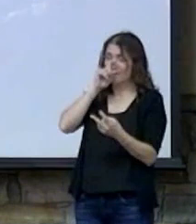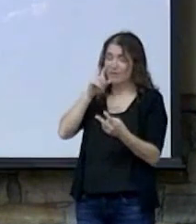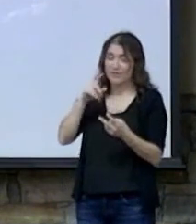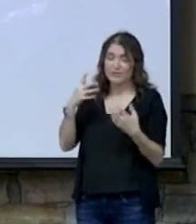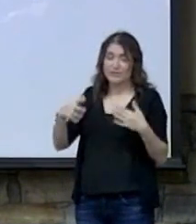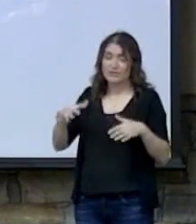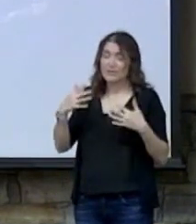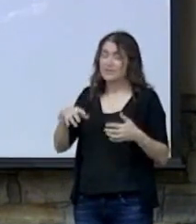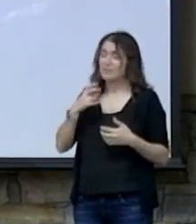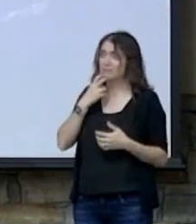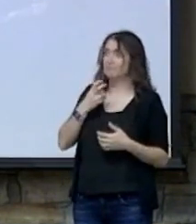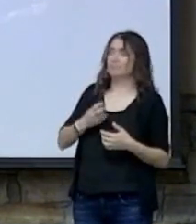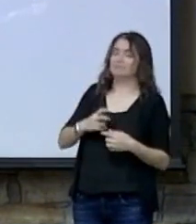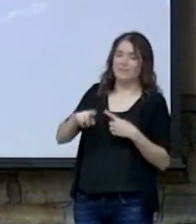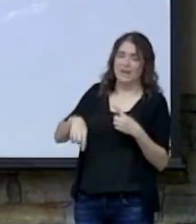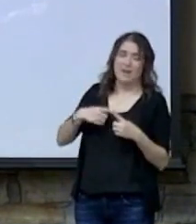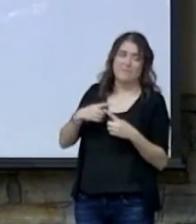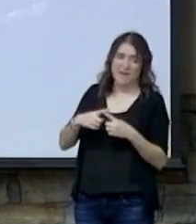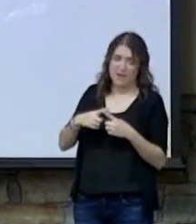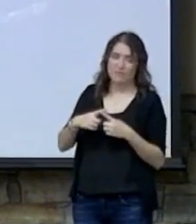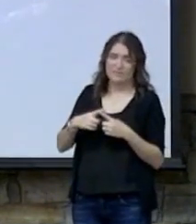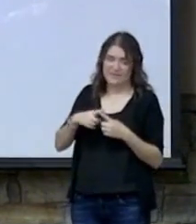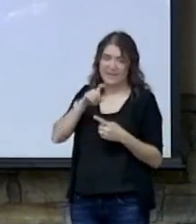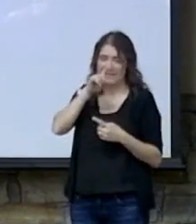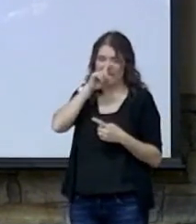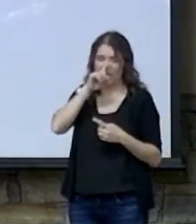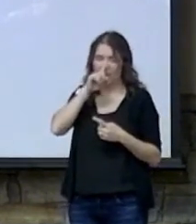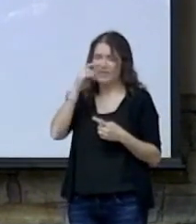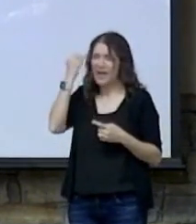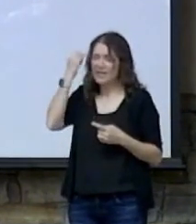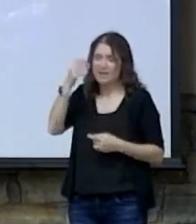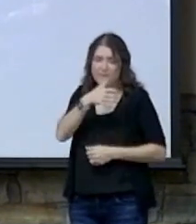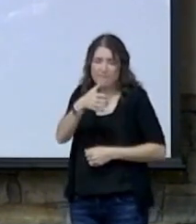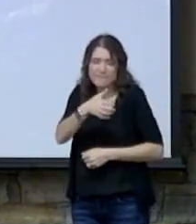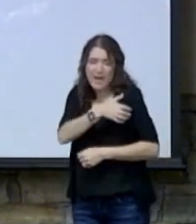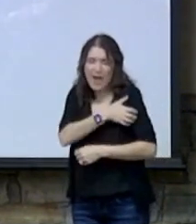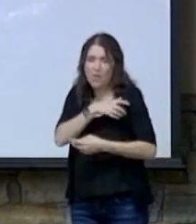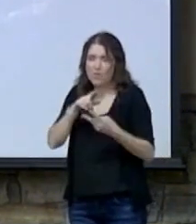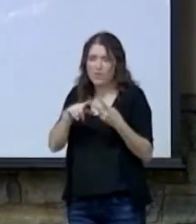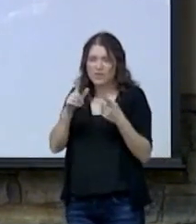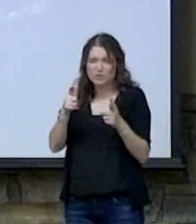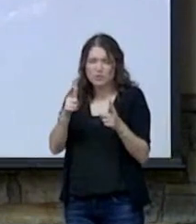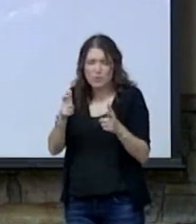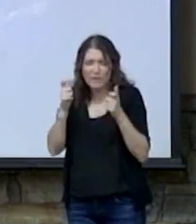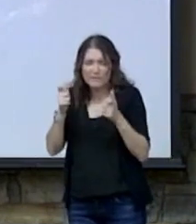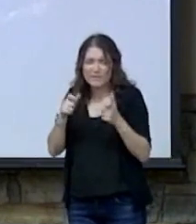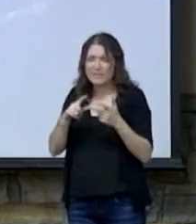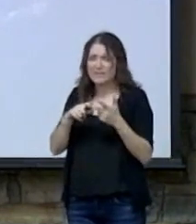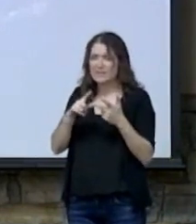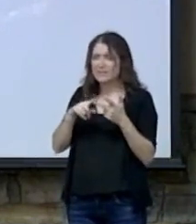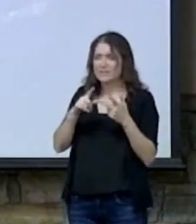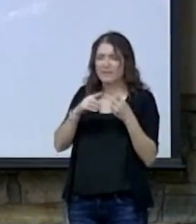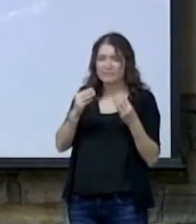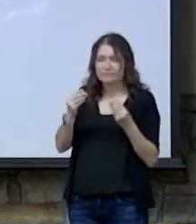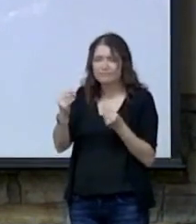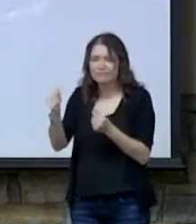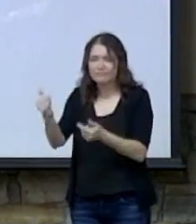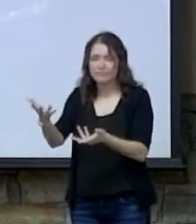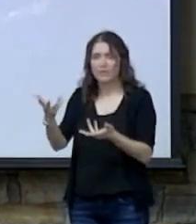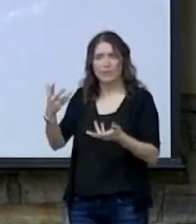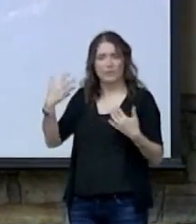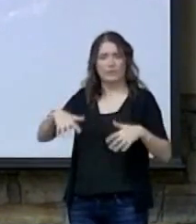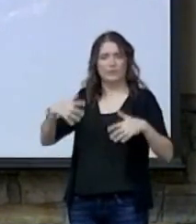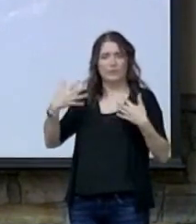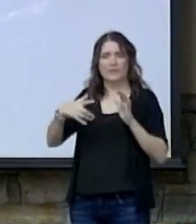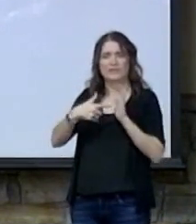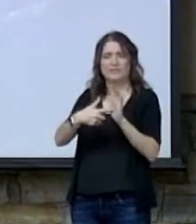majestic about it, isn't there? The idea of power and swiftness, what an incredible symbol